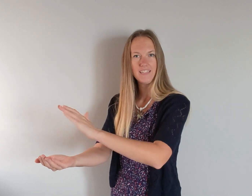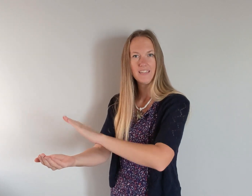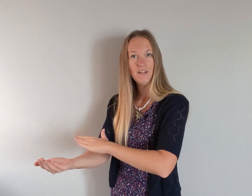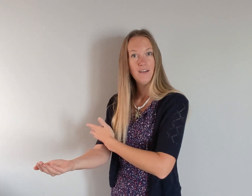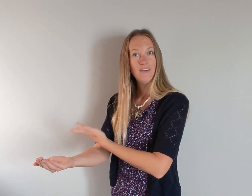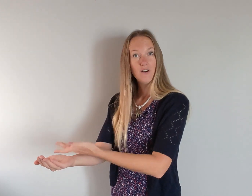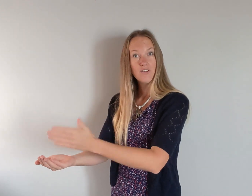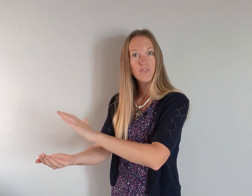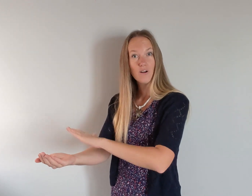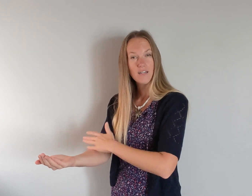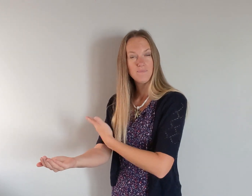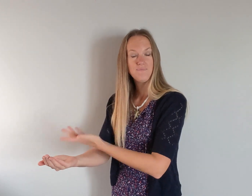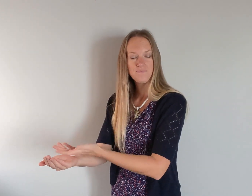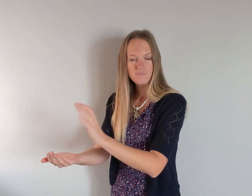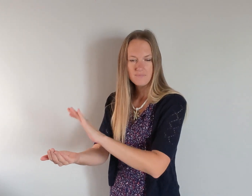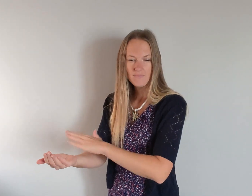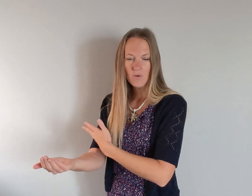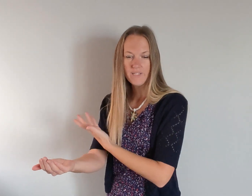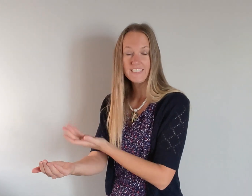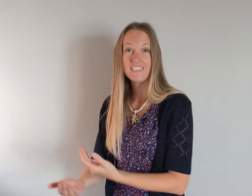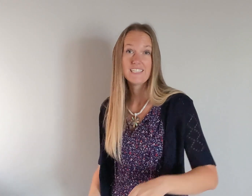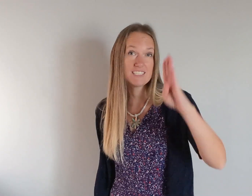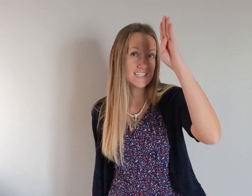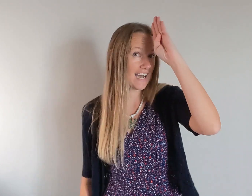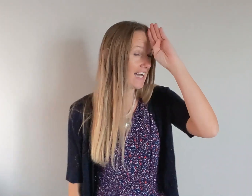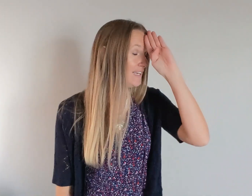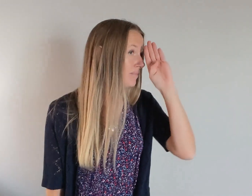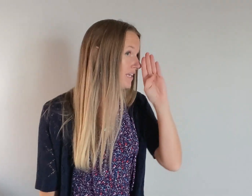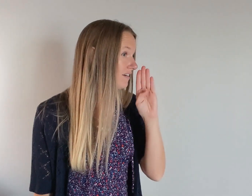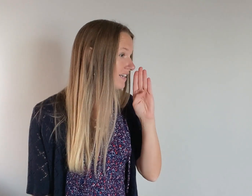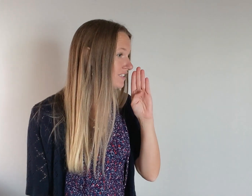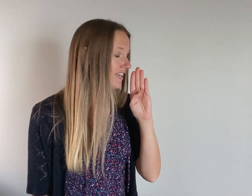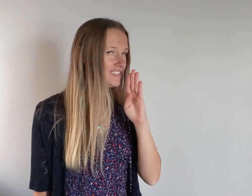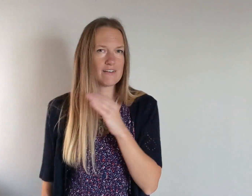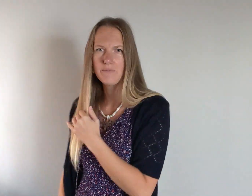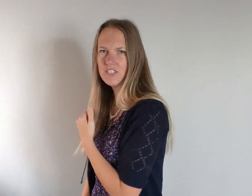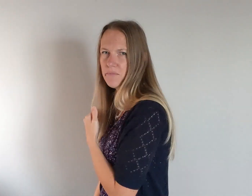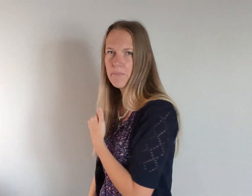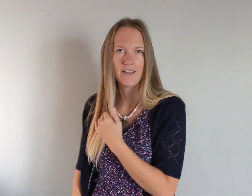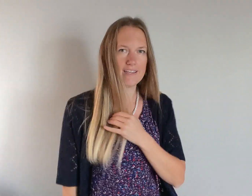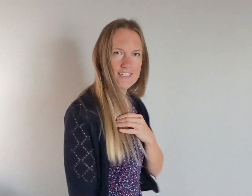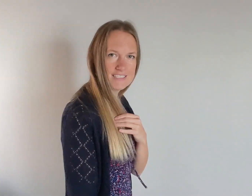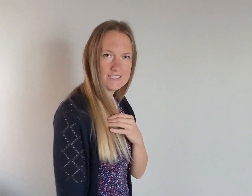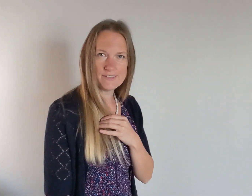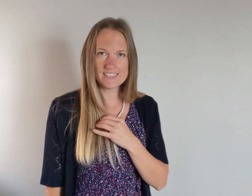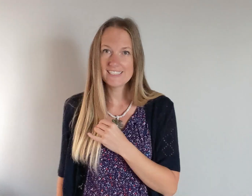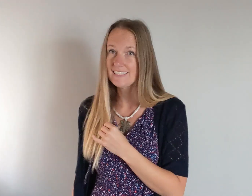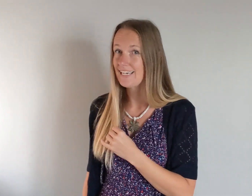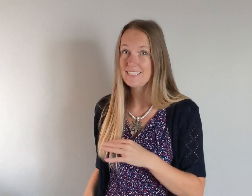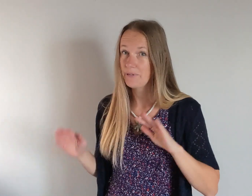melody over your forearm. We sing to the God, B across your face. Now I'm turning my body just so you can see the signs